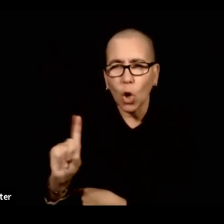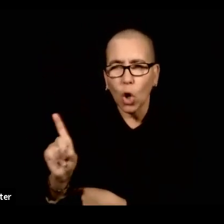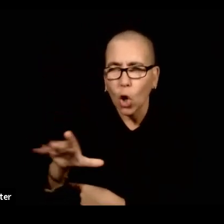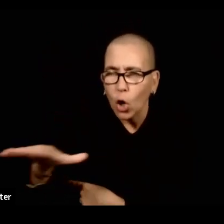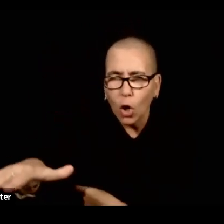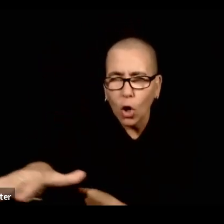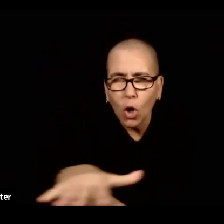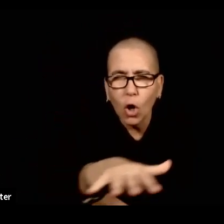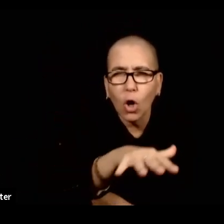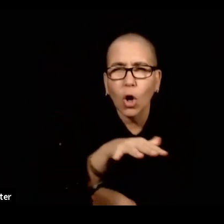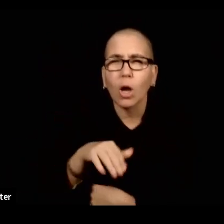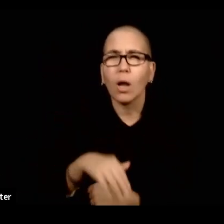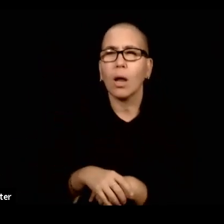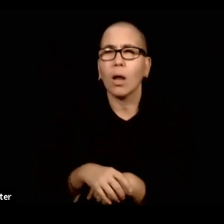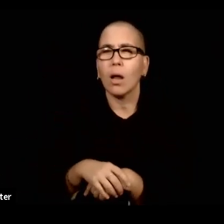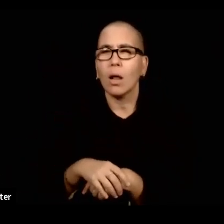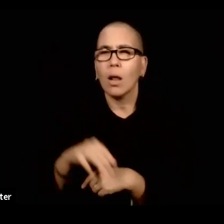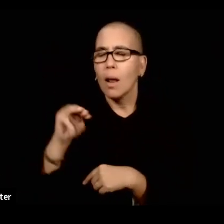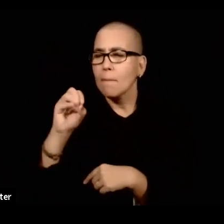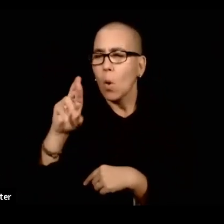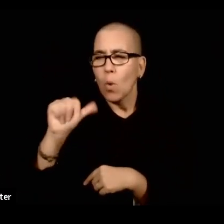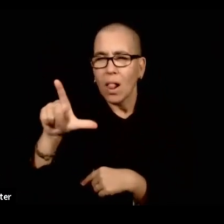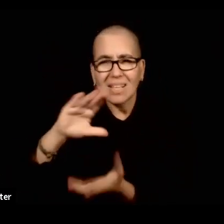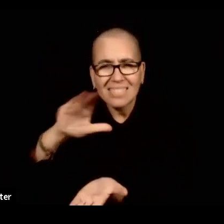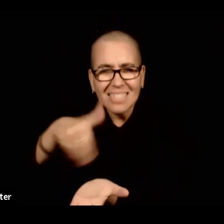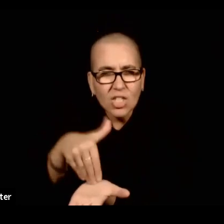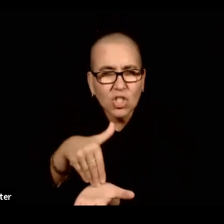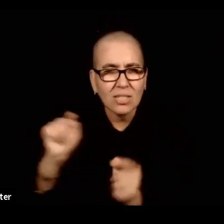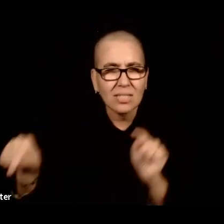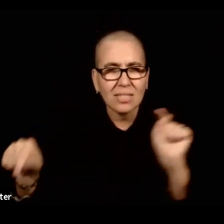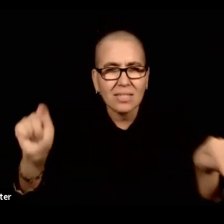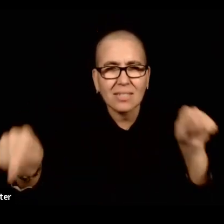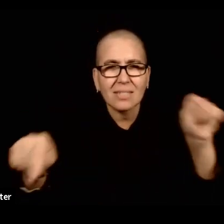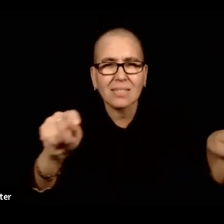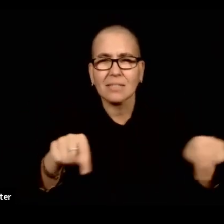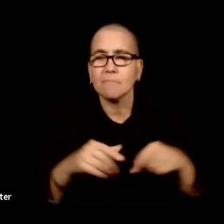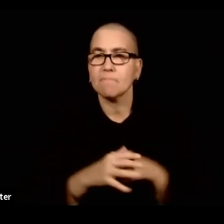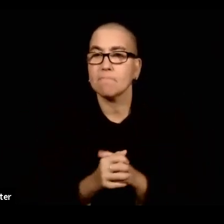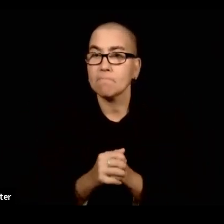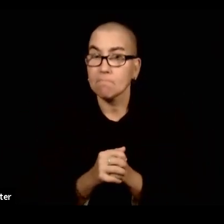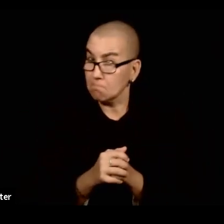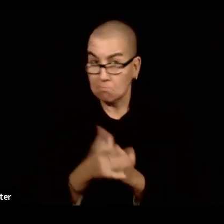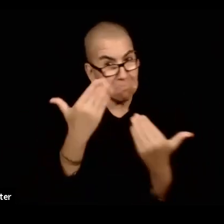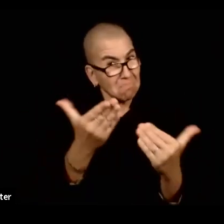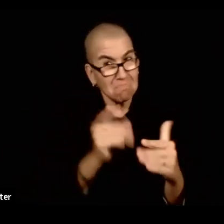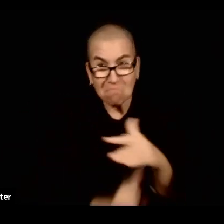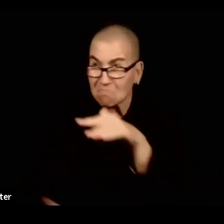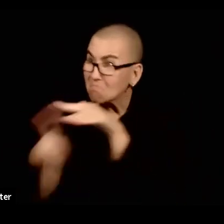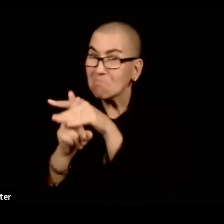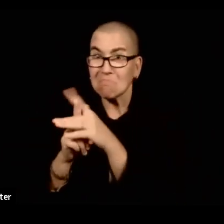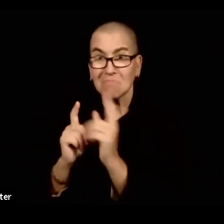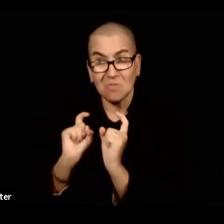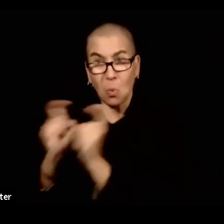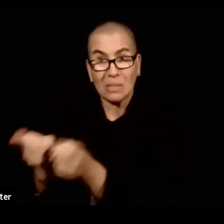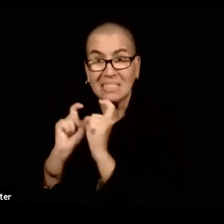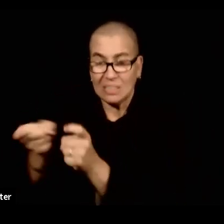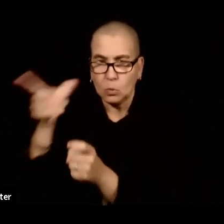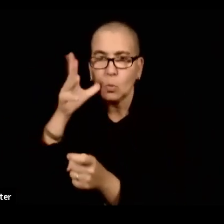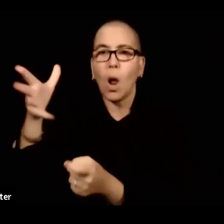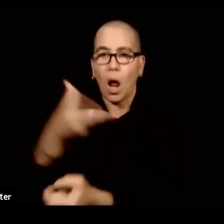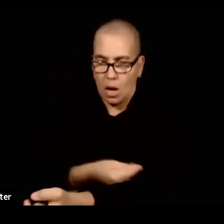from COVID-19, please consider donating plasma to help aid in this research so we can find effective treatments for this